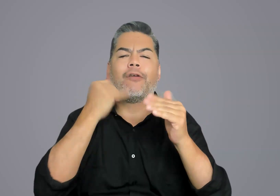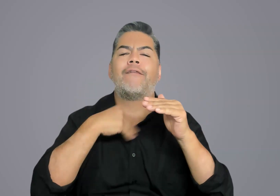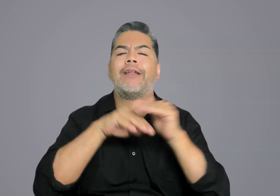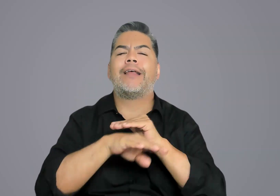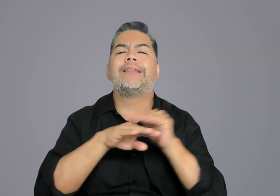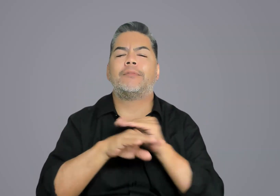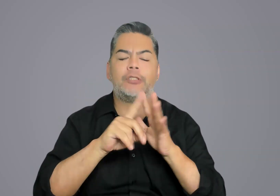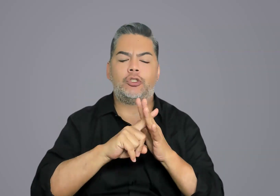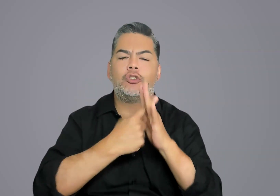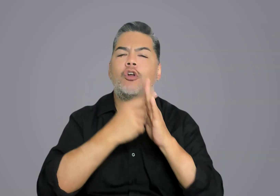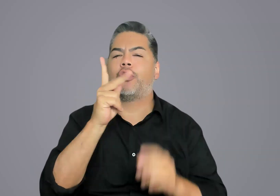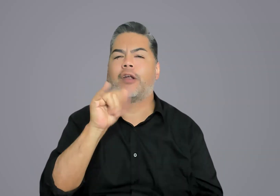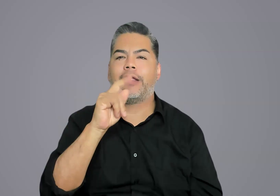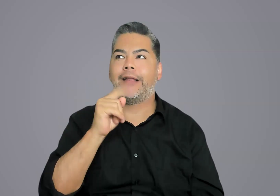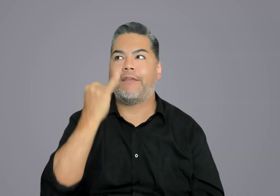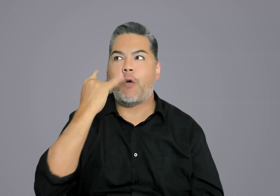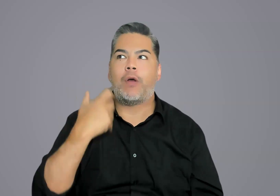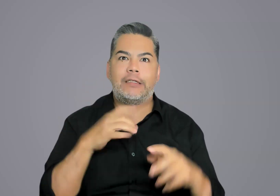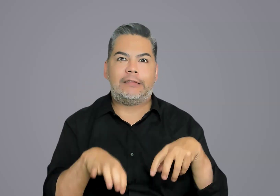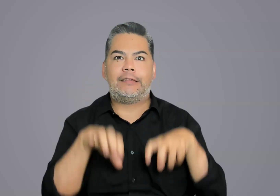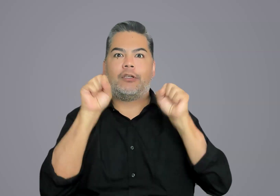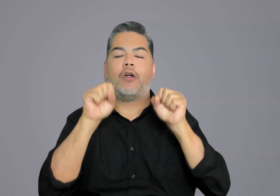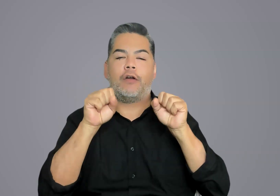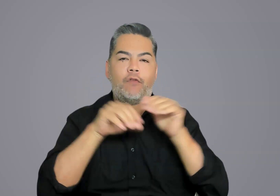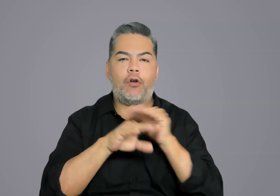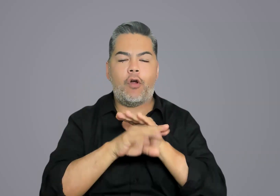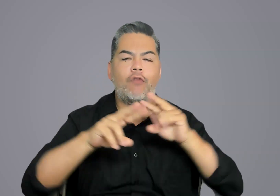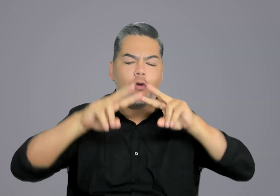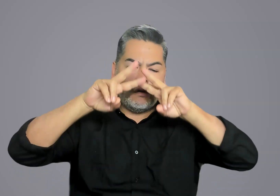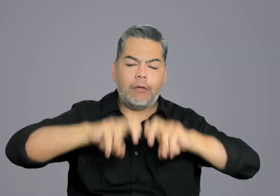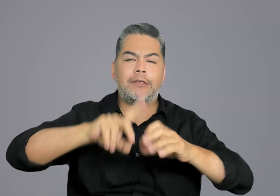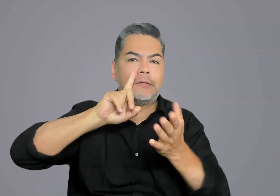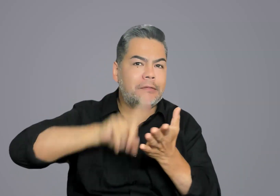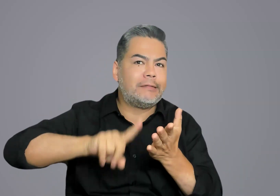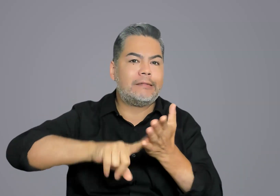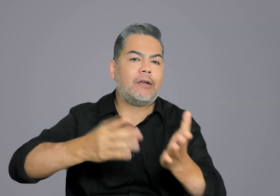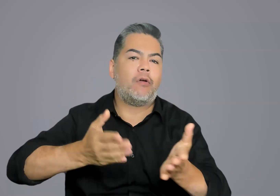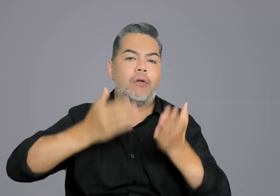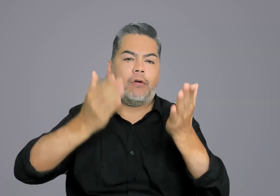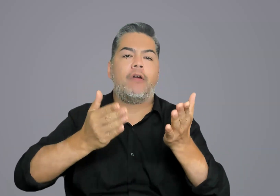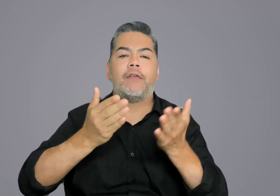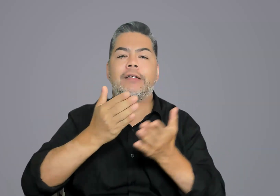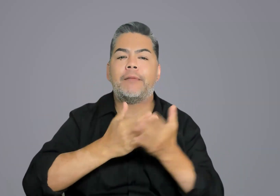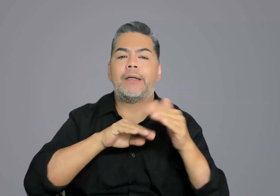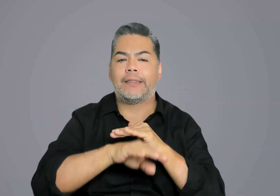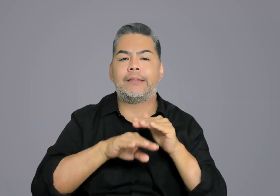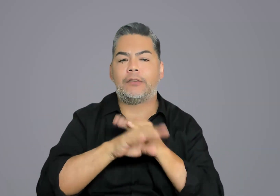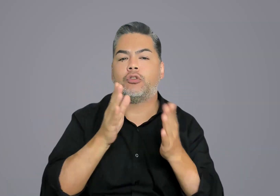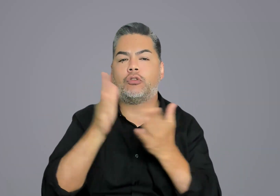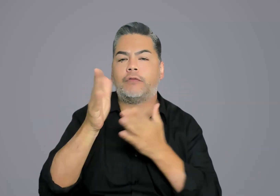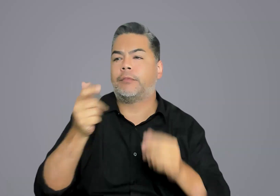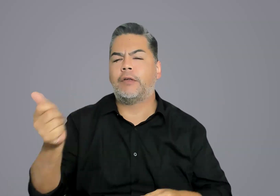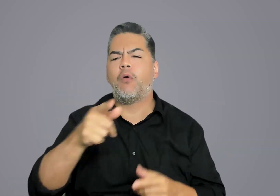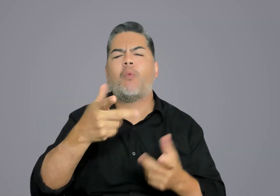starter kit or something like that for people who are interested in starting off with audits or starting to offer some accessibility services